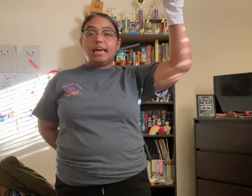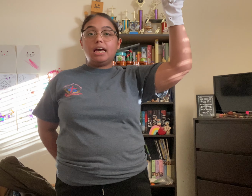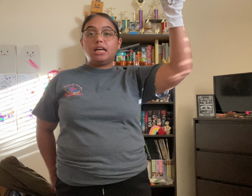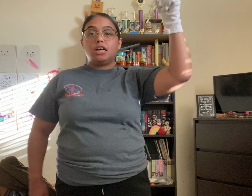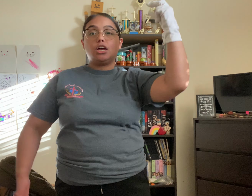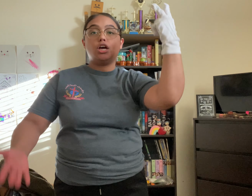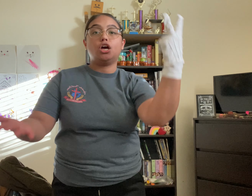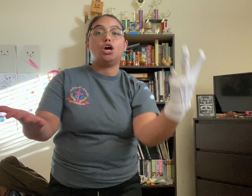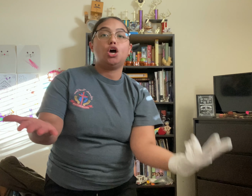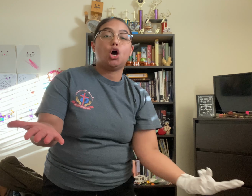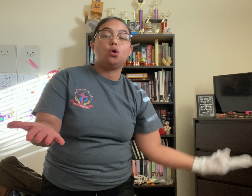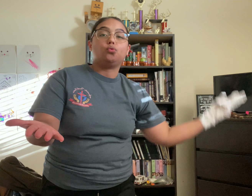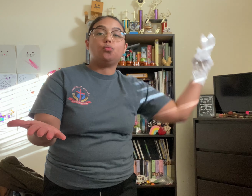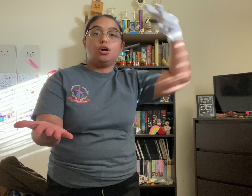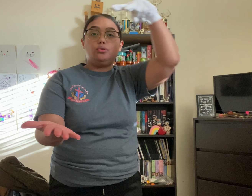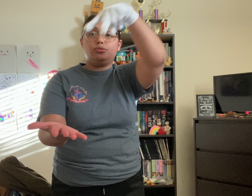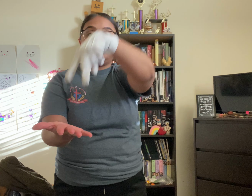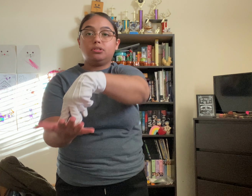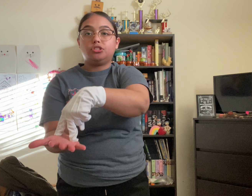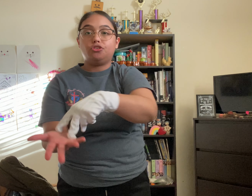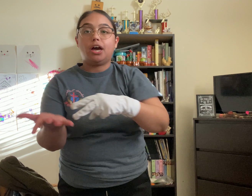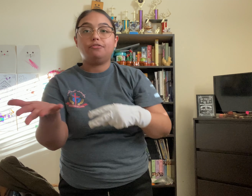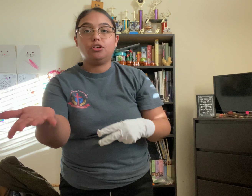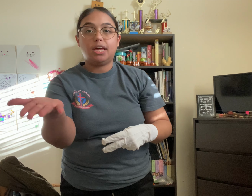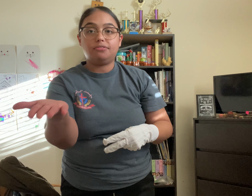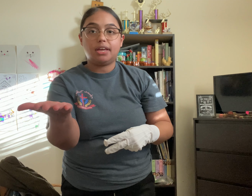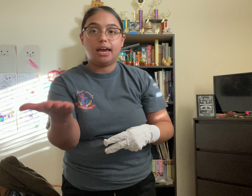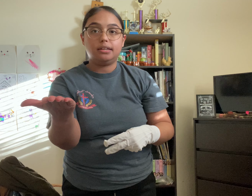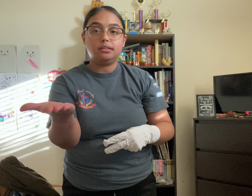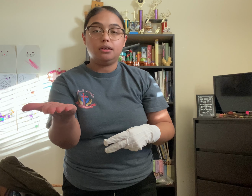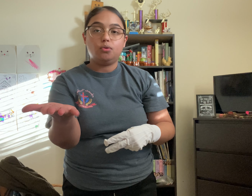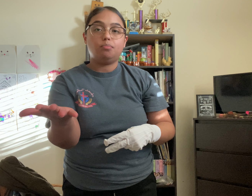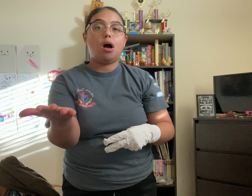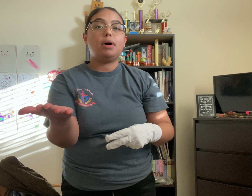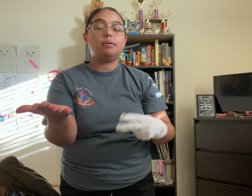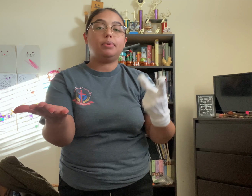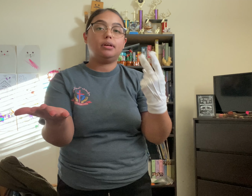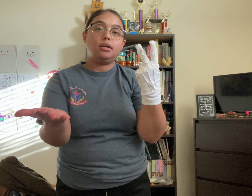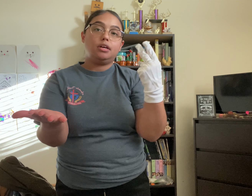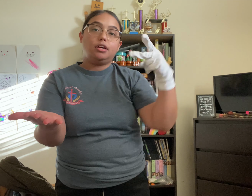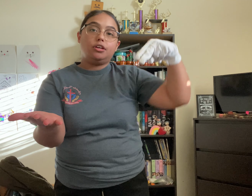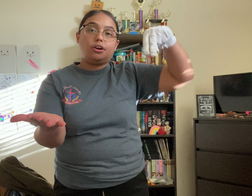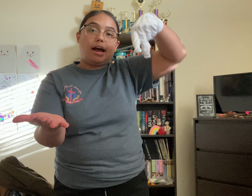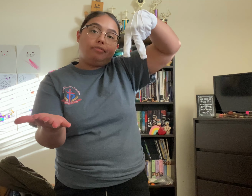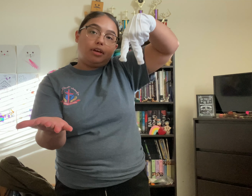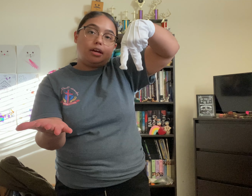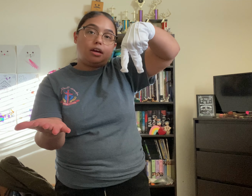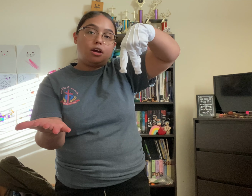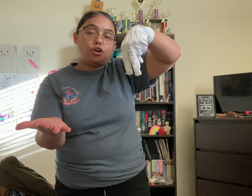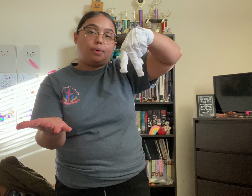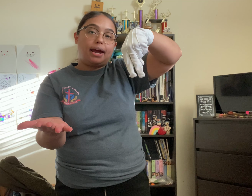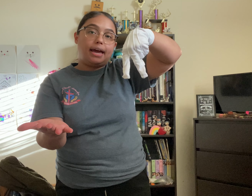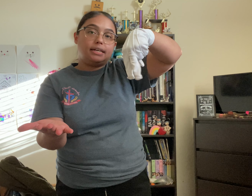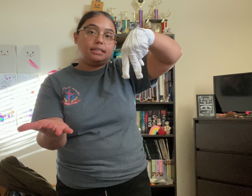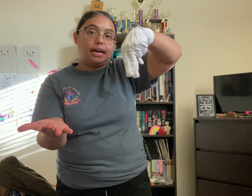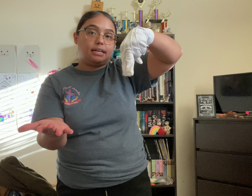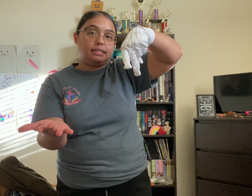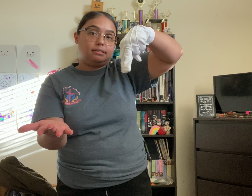He rose. So you have your left hand palm up. You're having your right hand like